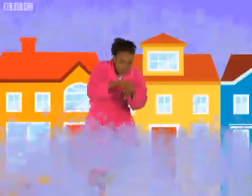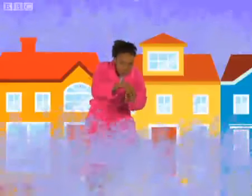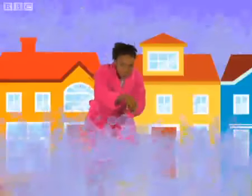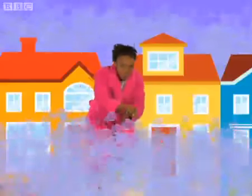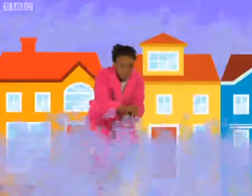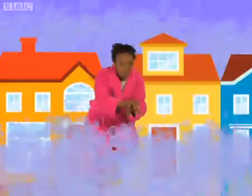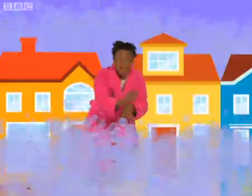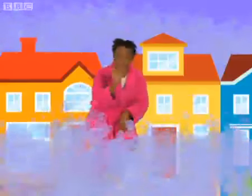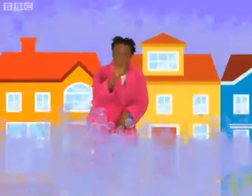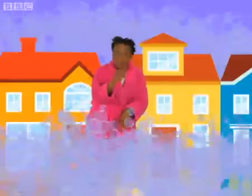had buried the street.